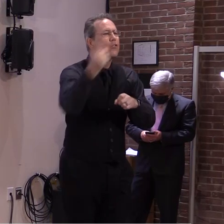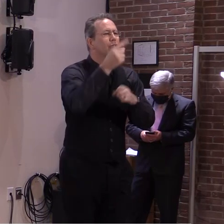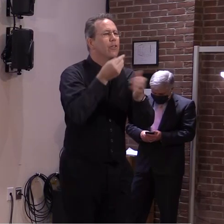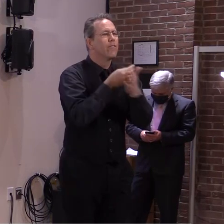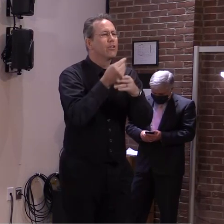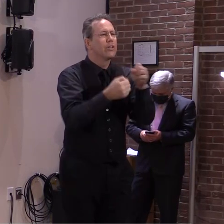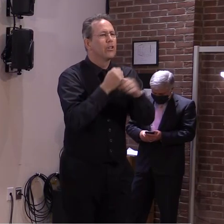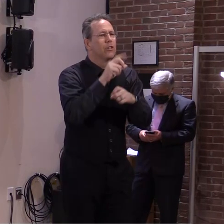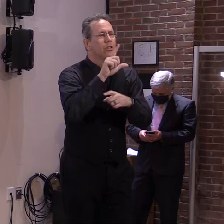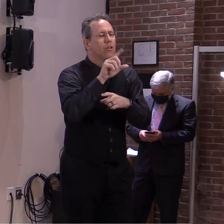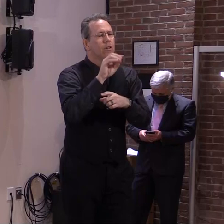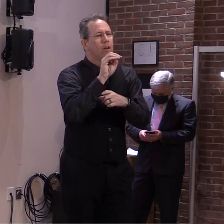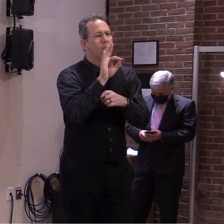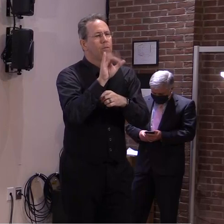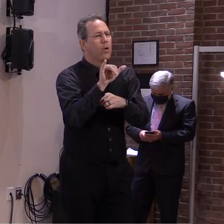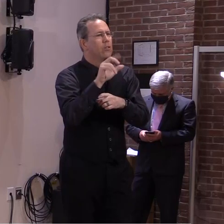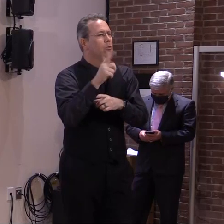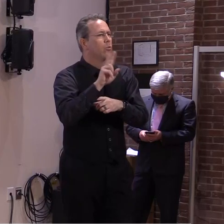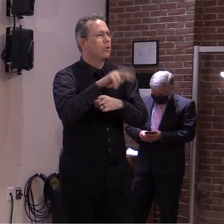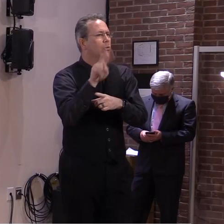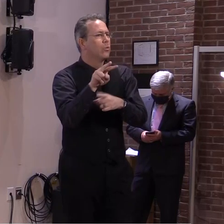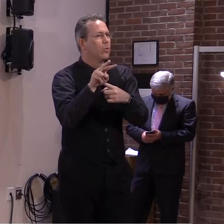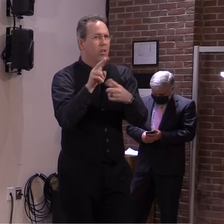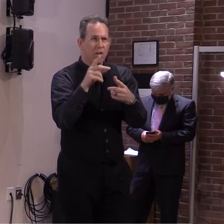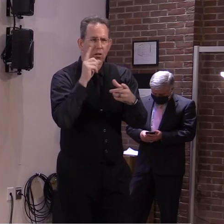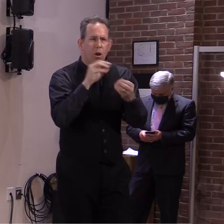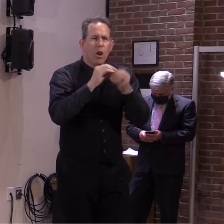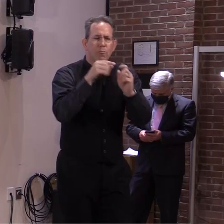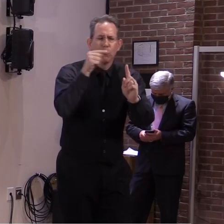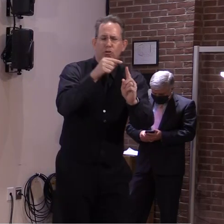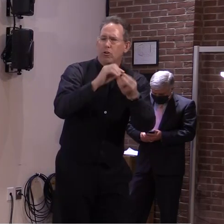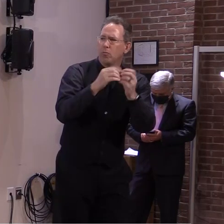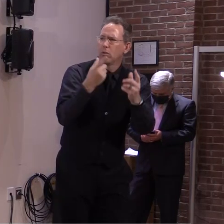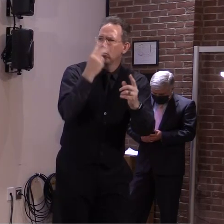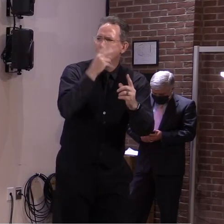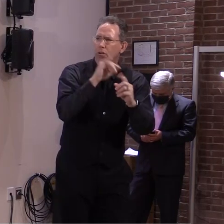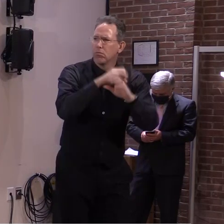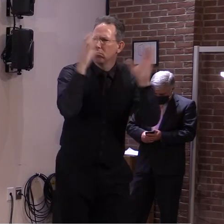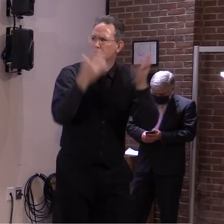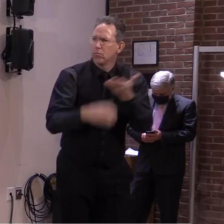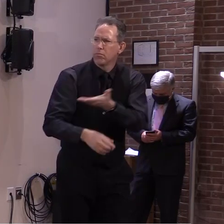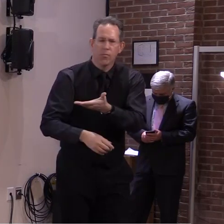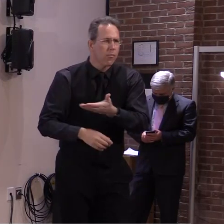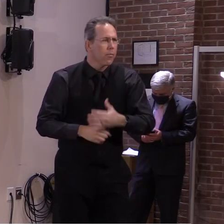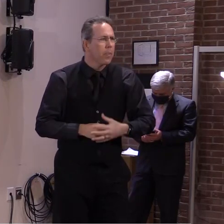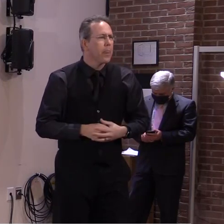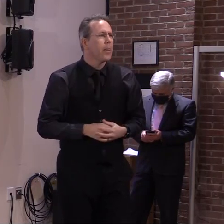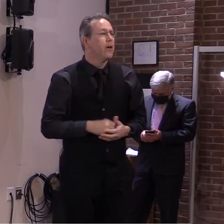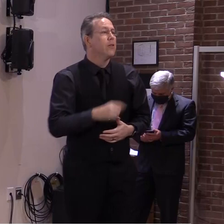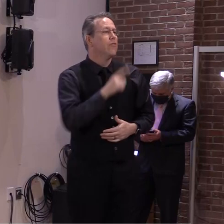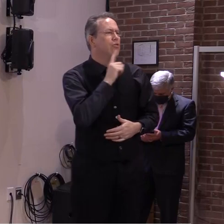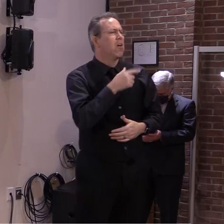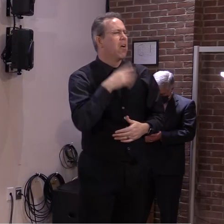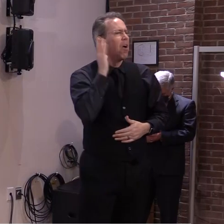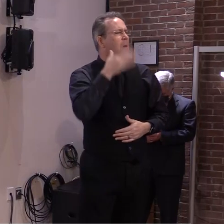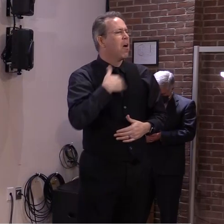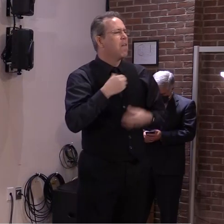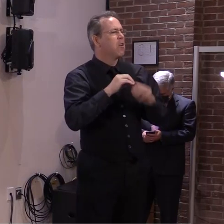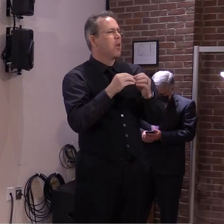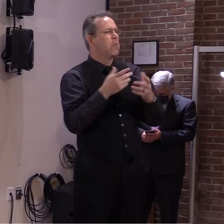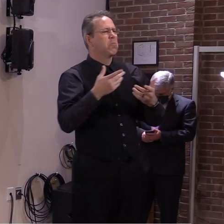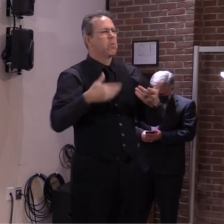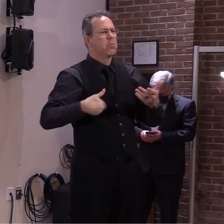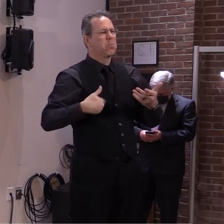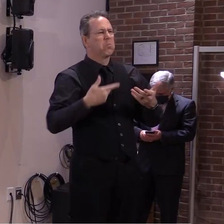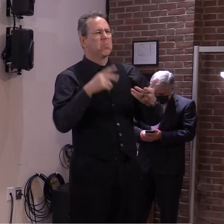or the details. It's probably Secretary Young can get with you on that, or she can point someone